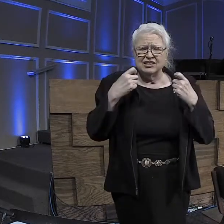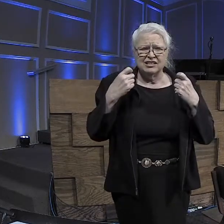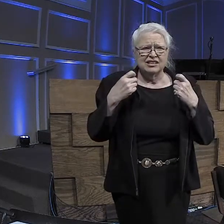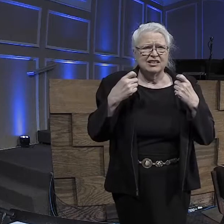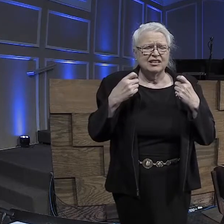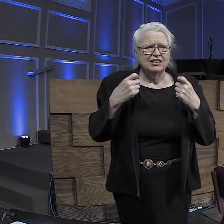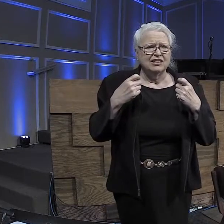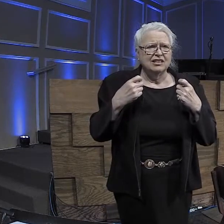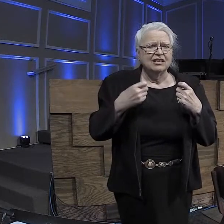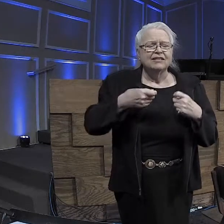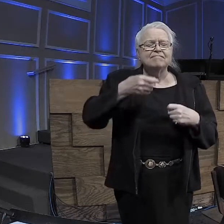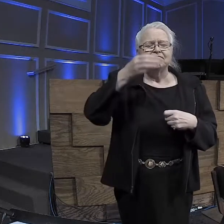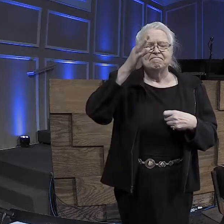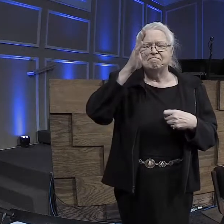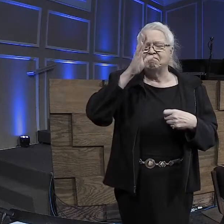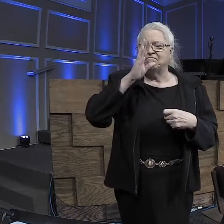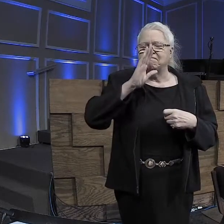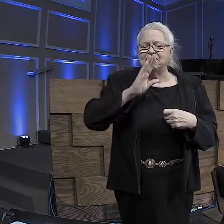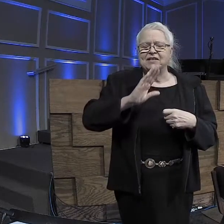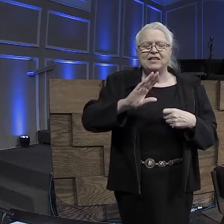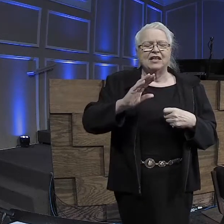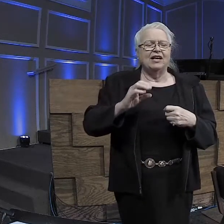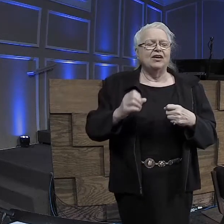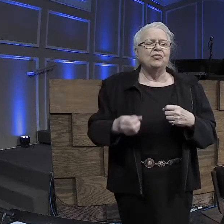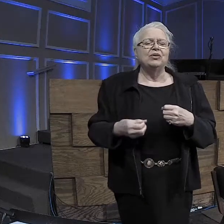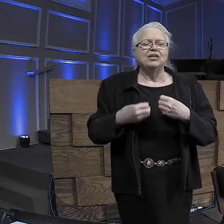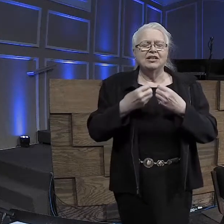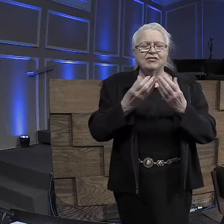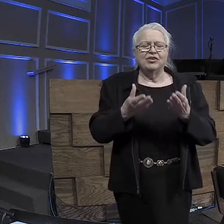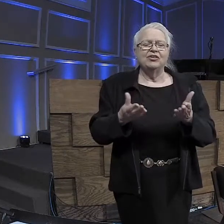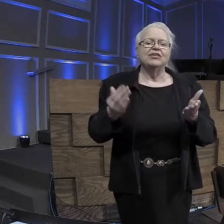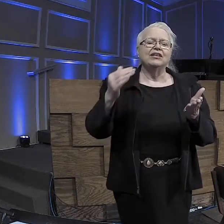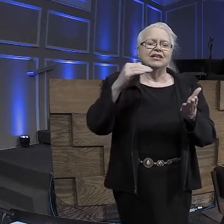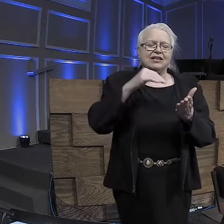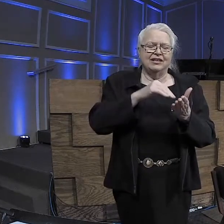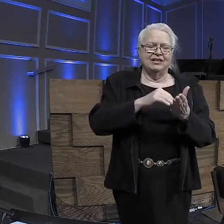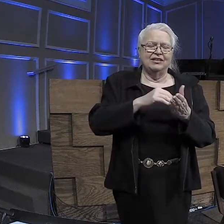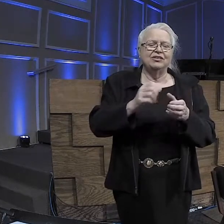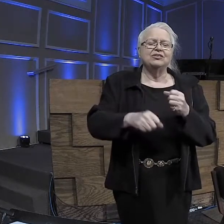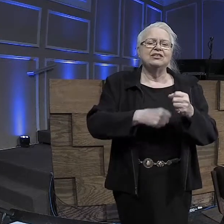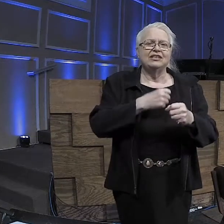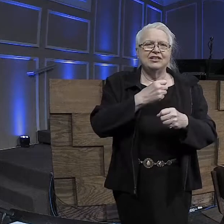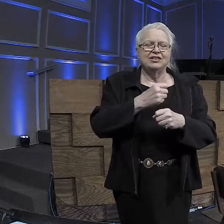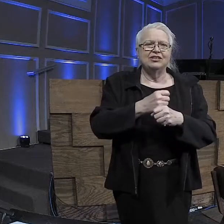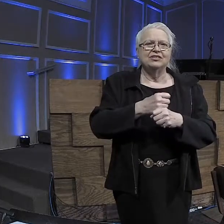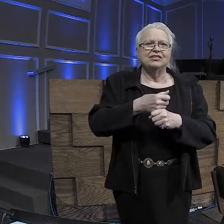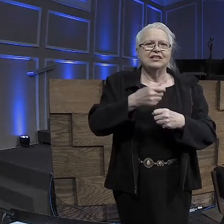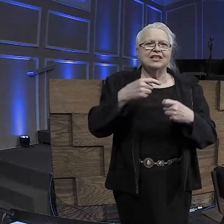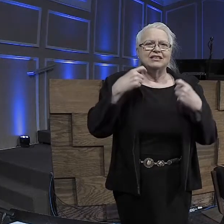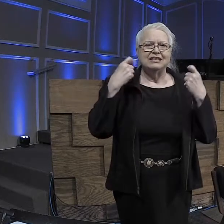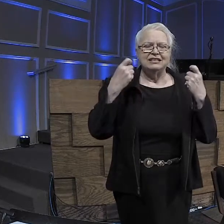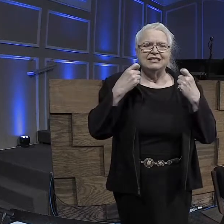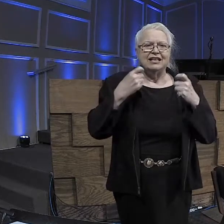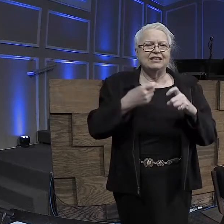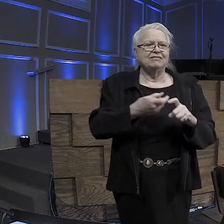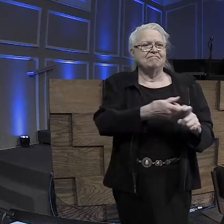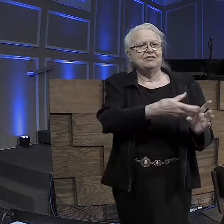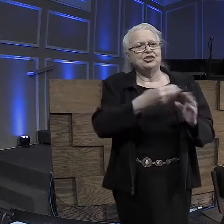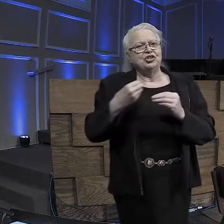That God will restore to you the years that the locusts have eaten away. He'll make all things new.